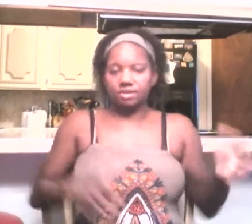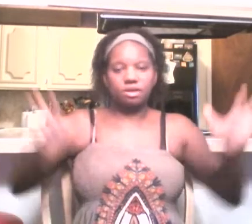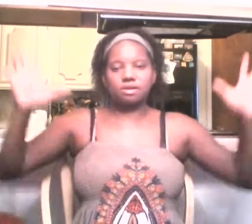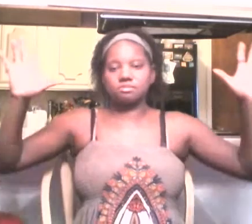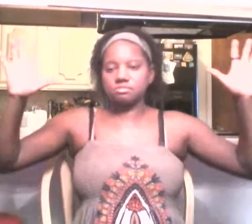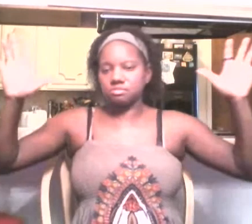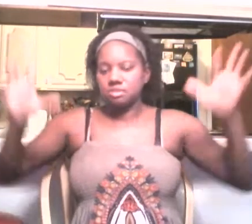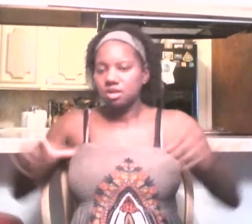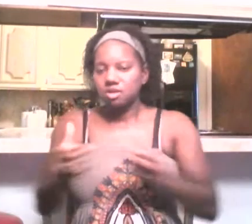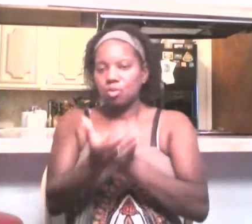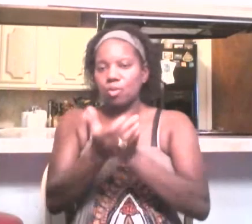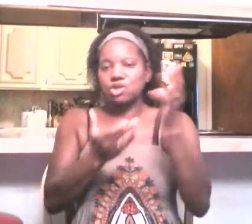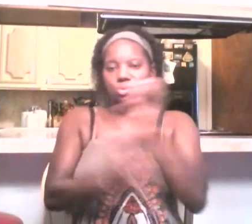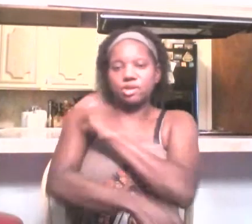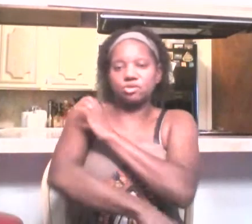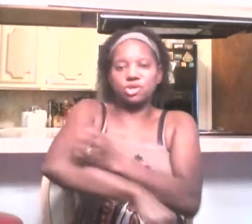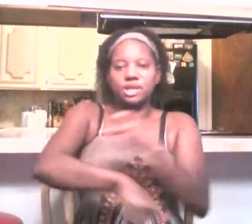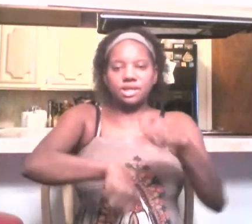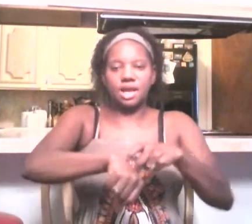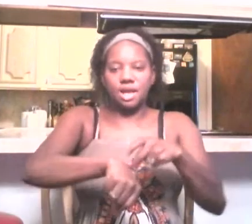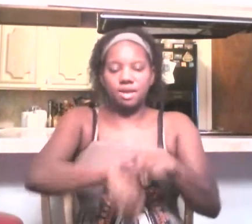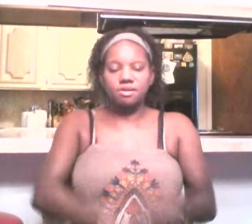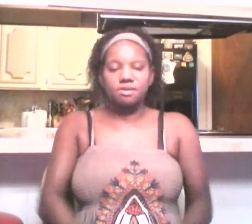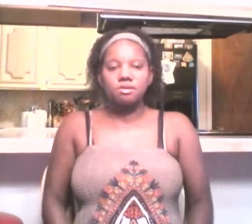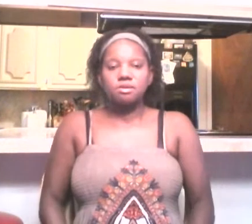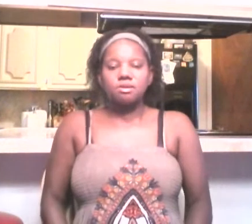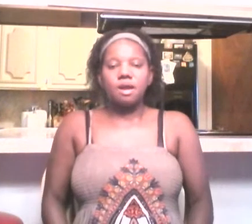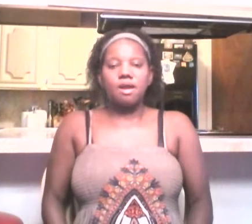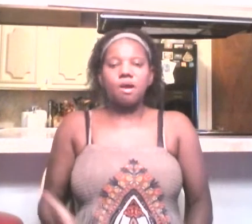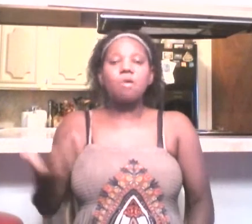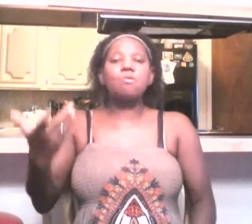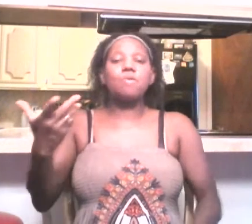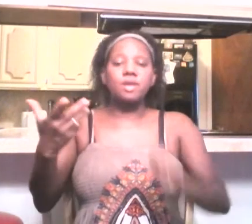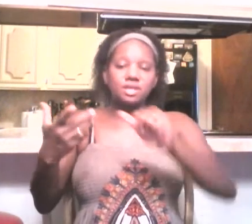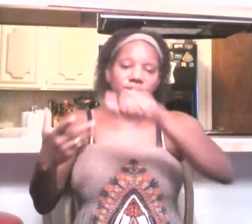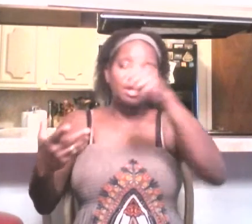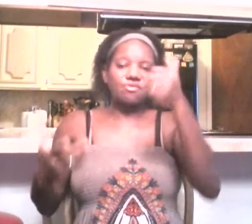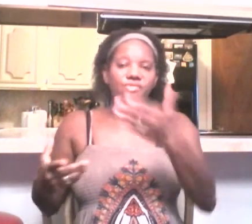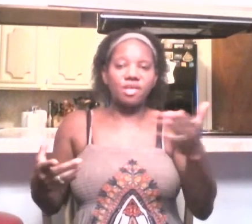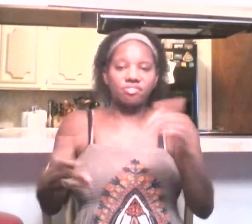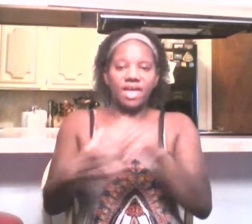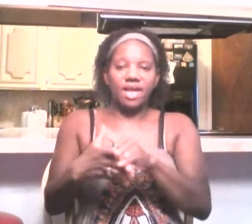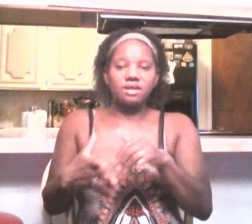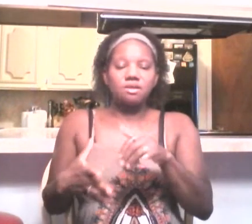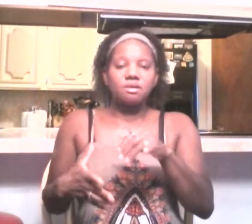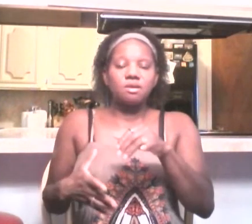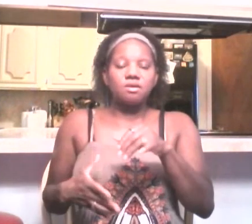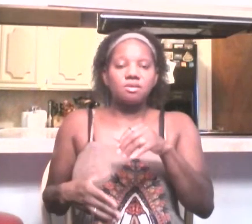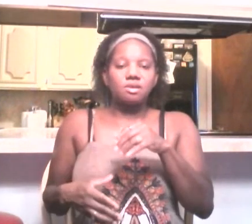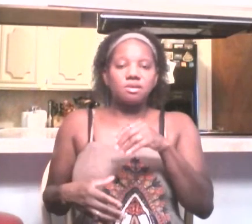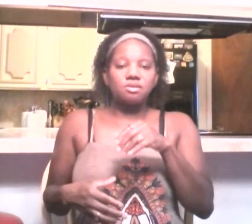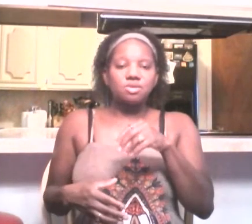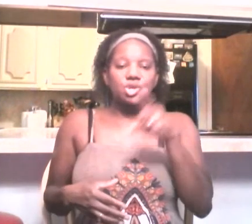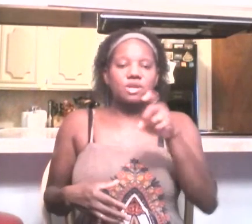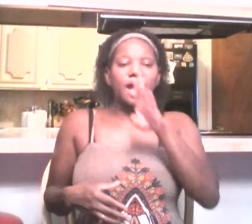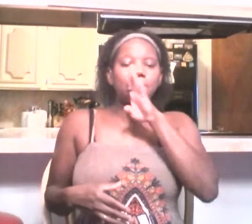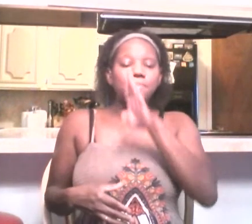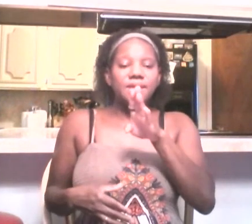huh? Don't waste your energy and time. Oh, and that's another thing that should not be